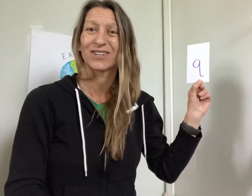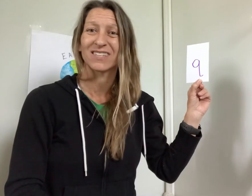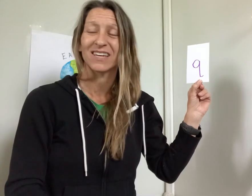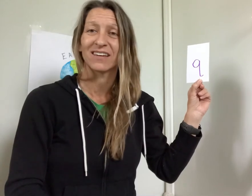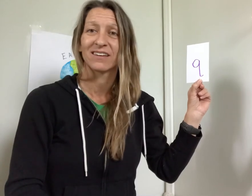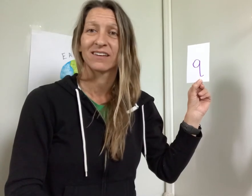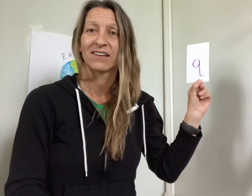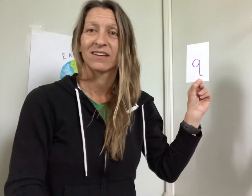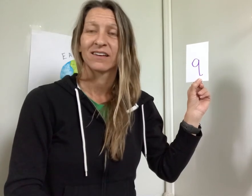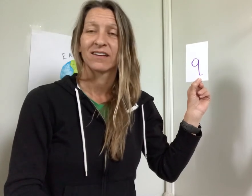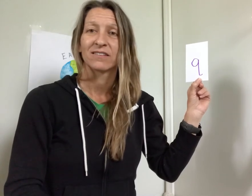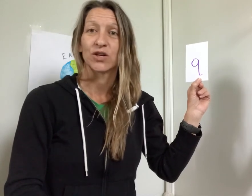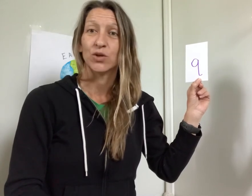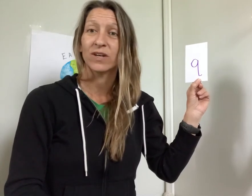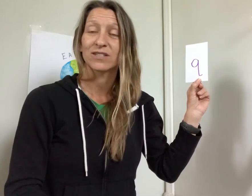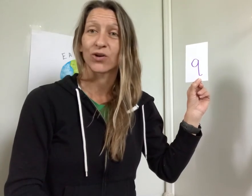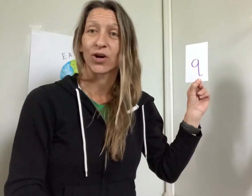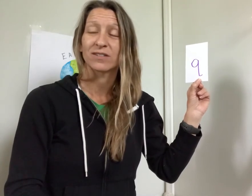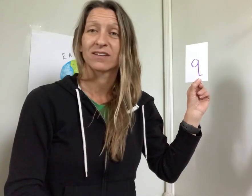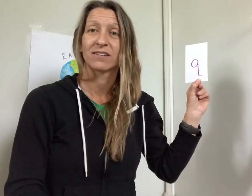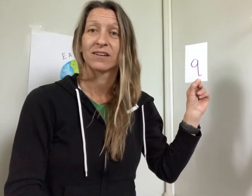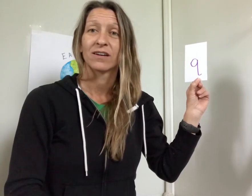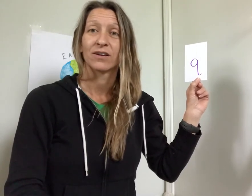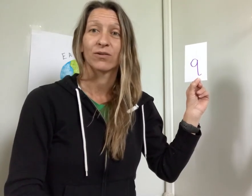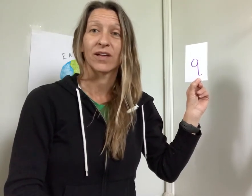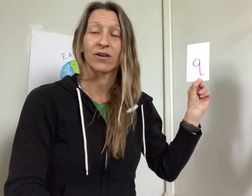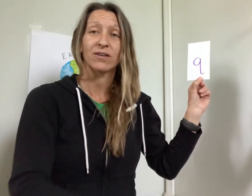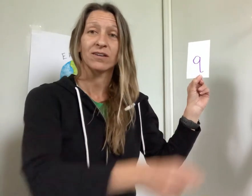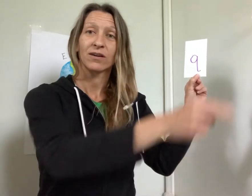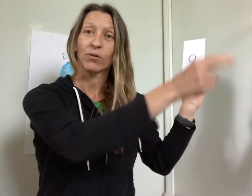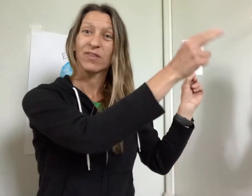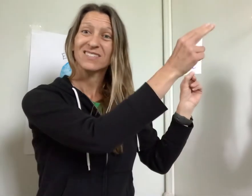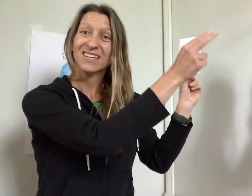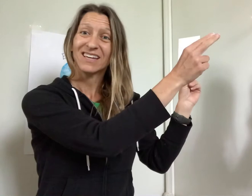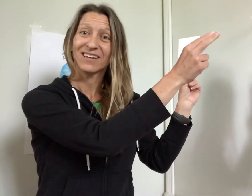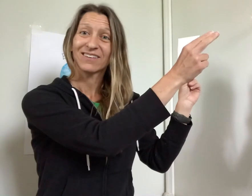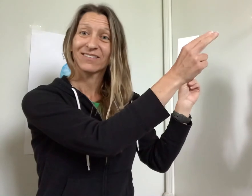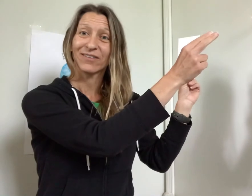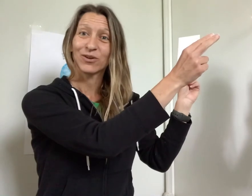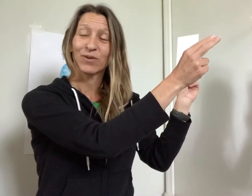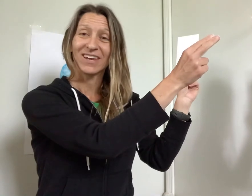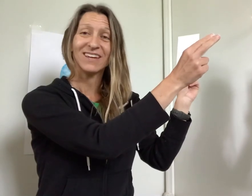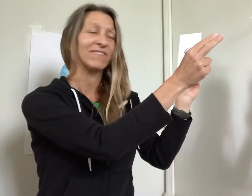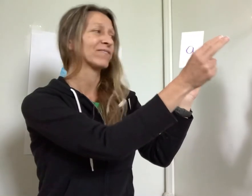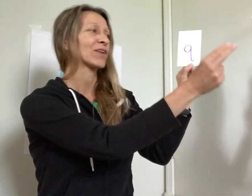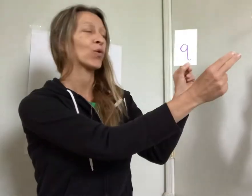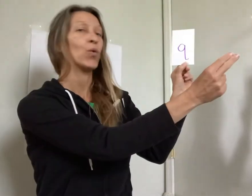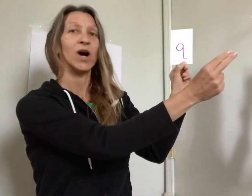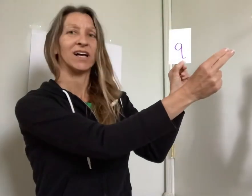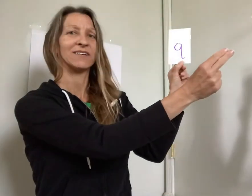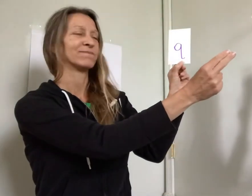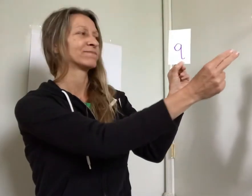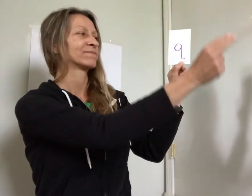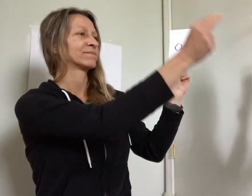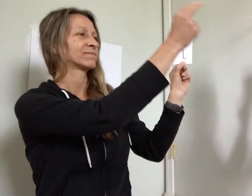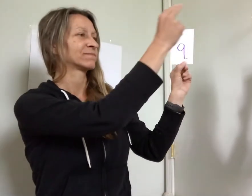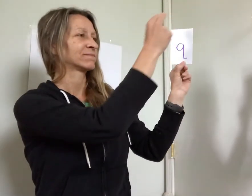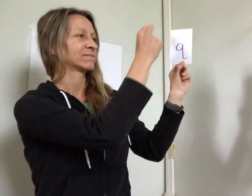C. So you can start your letter with a C. Are you ready? Qua.